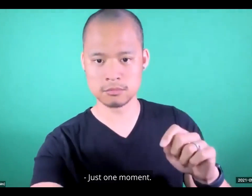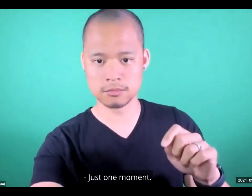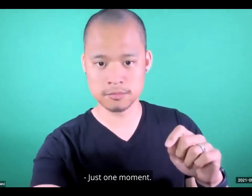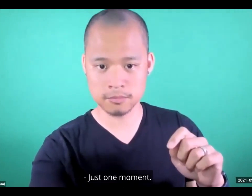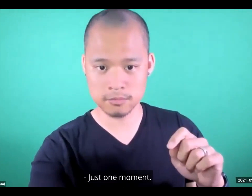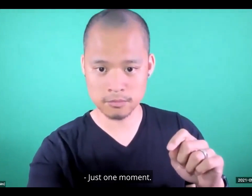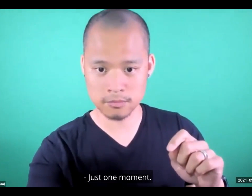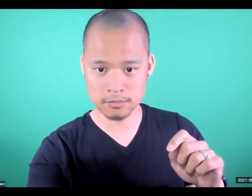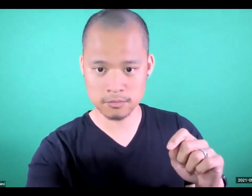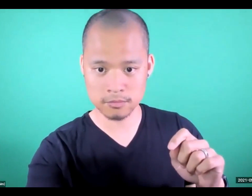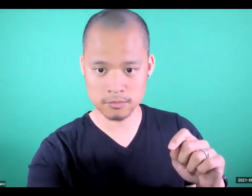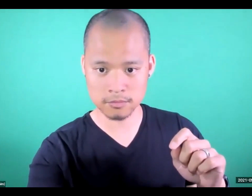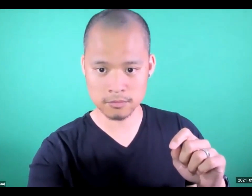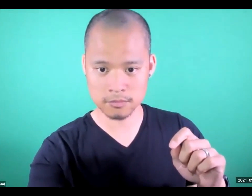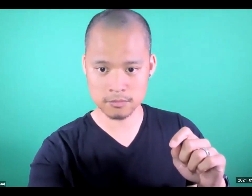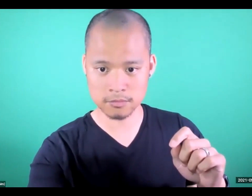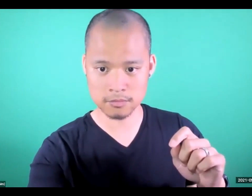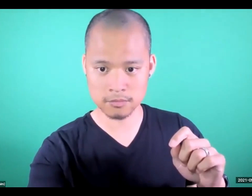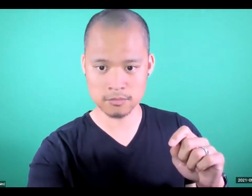Just one moment.